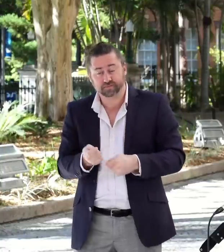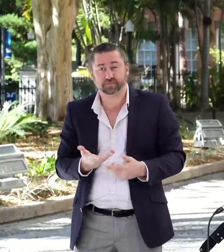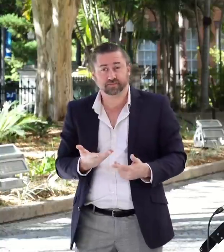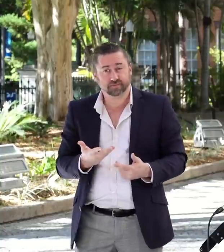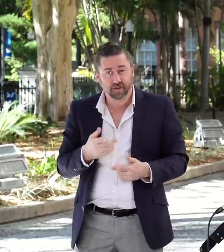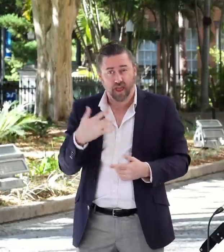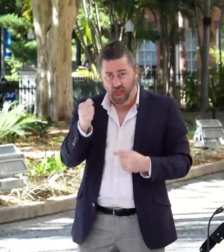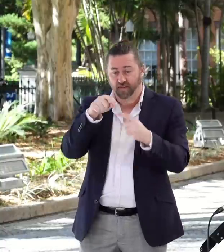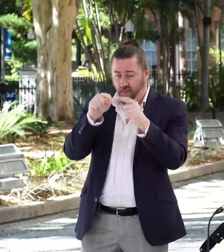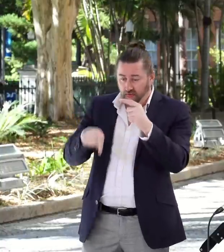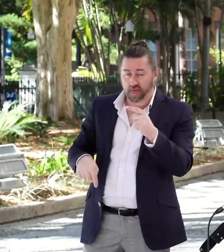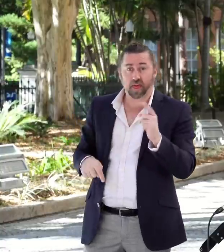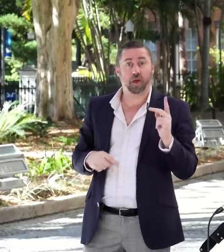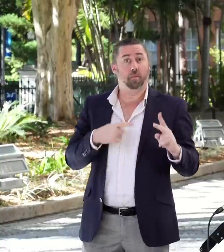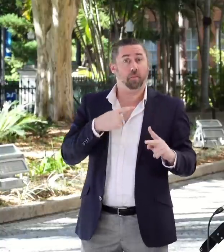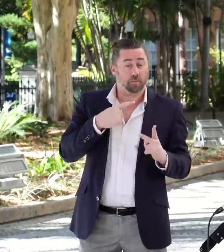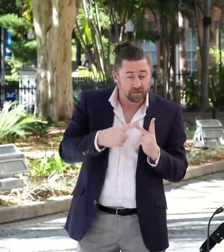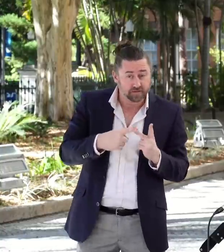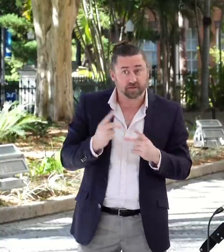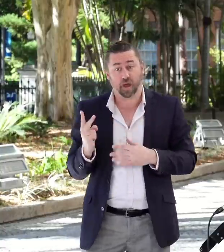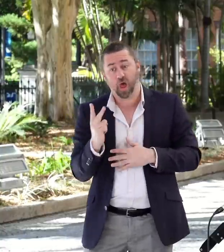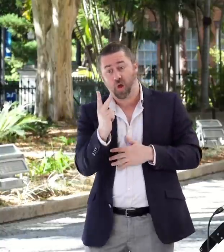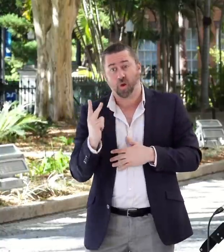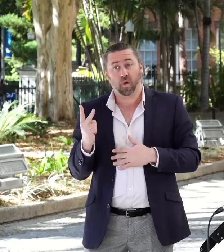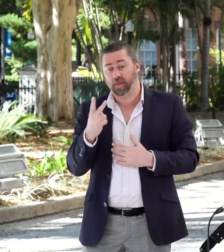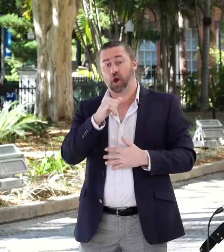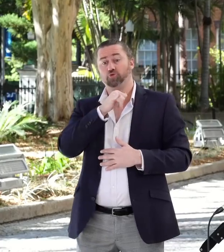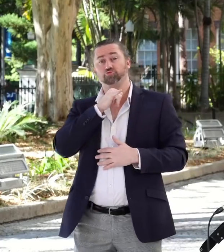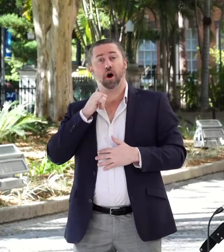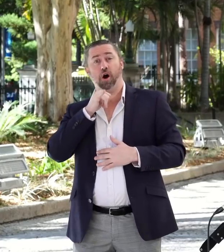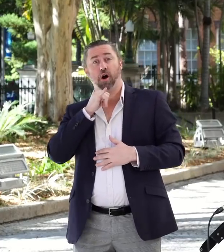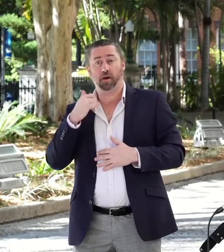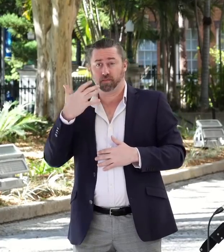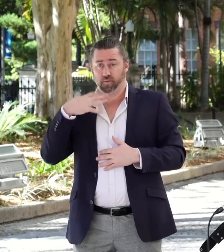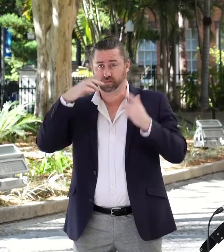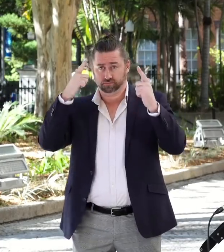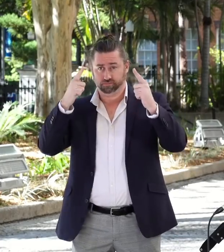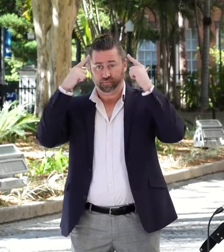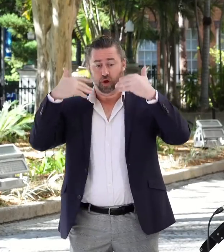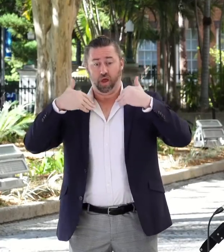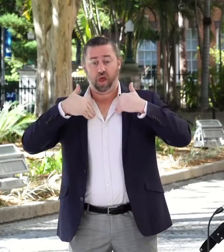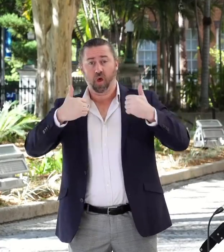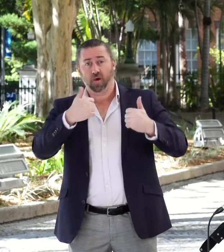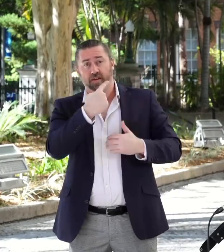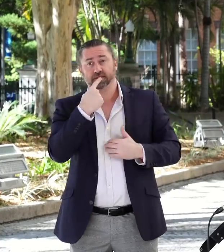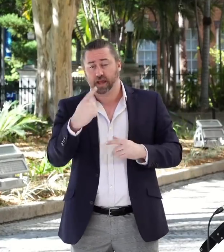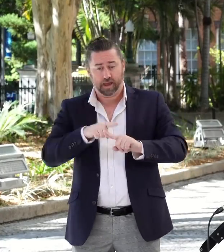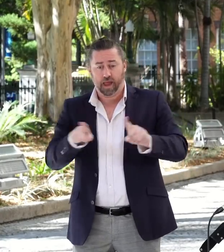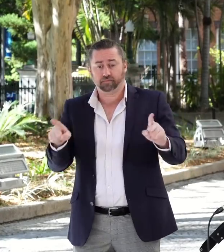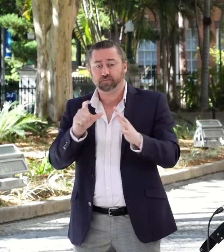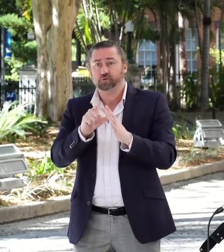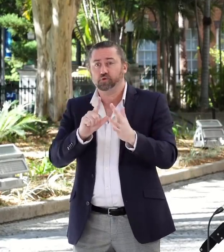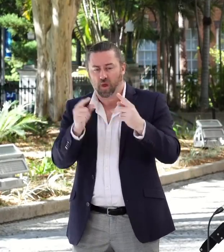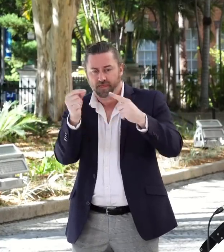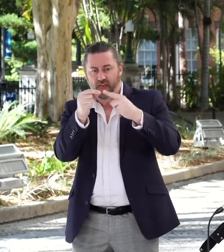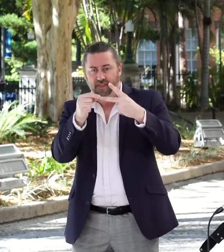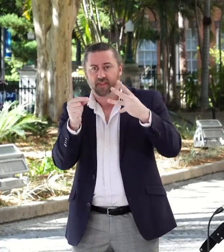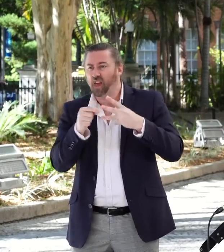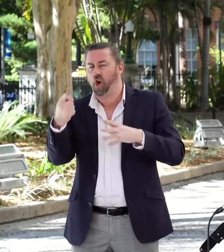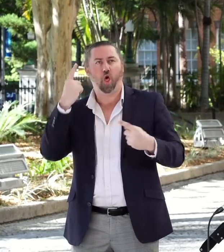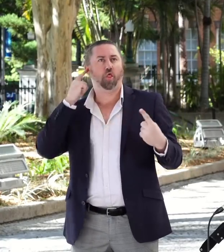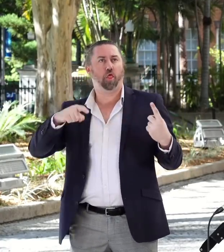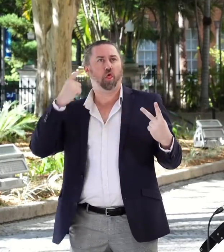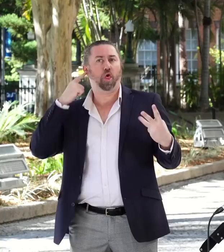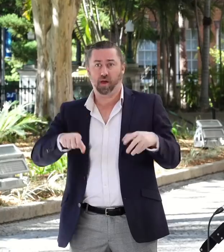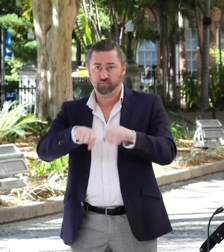are potential offences committed by both in relation to breaches of the Chief Health Officer's directions, which we are investigating. And also